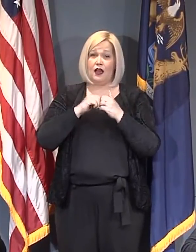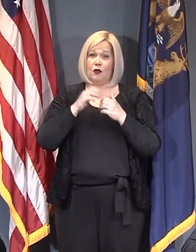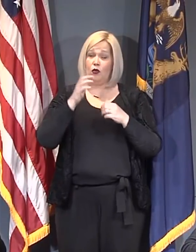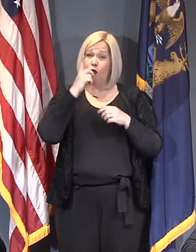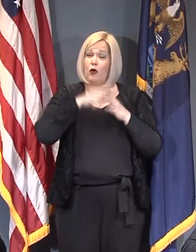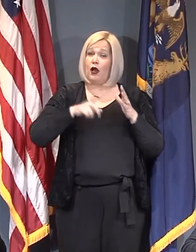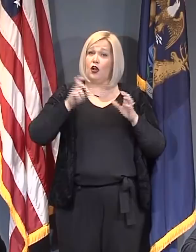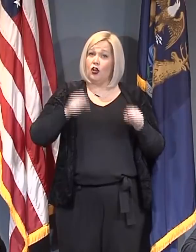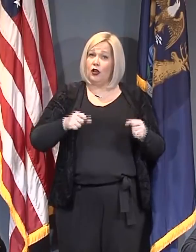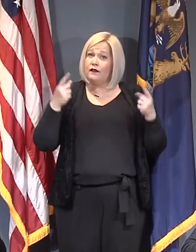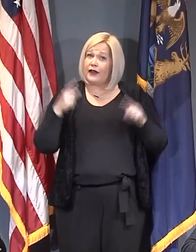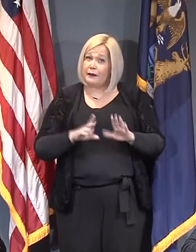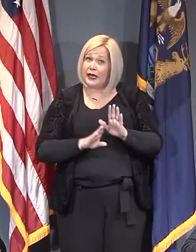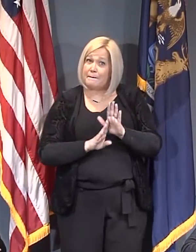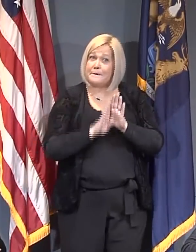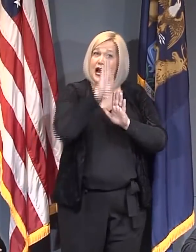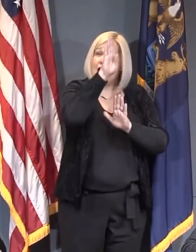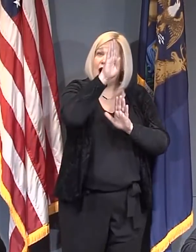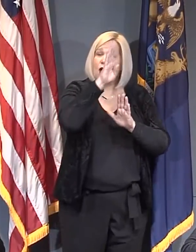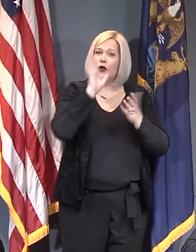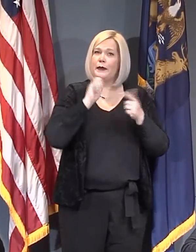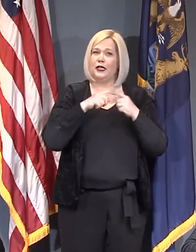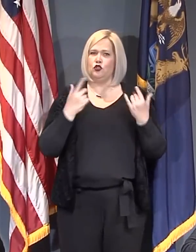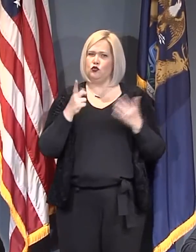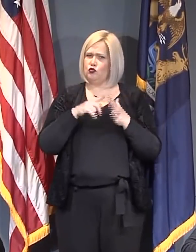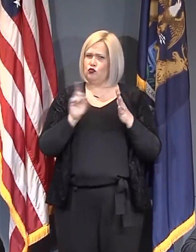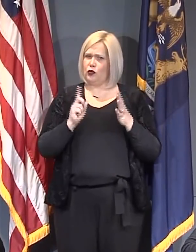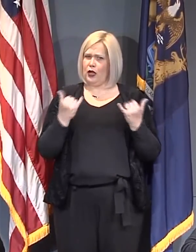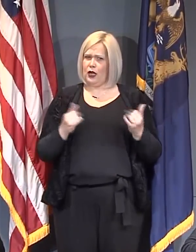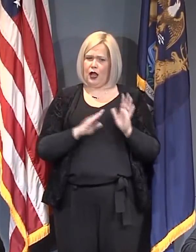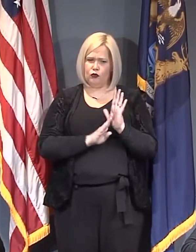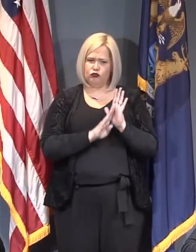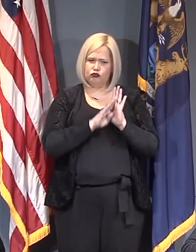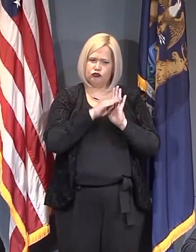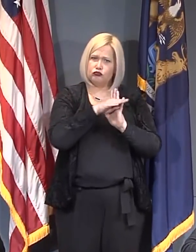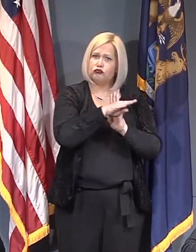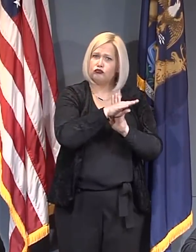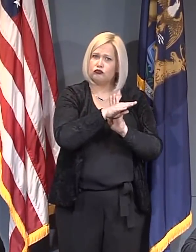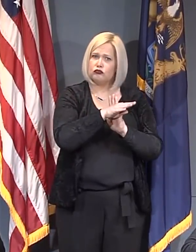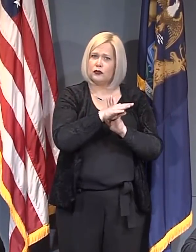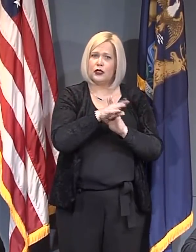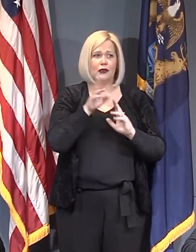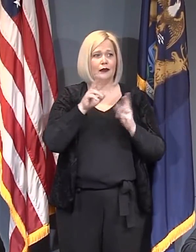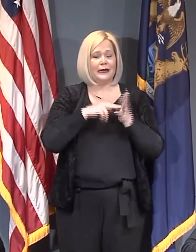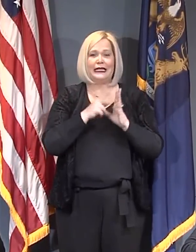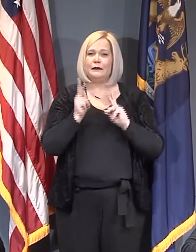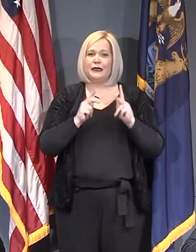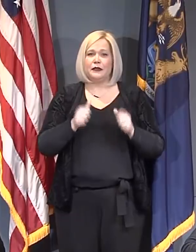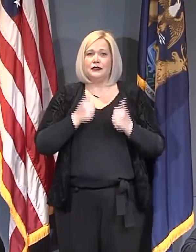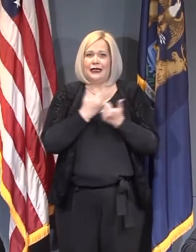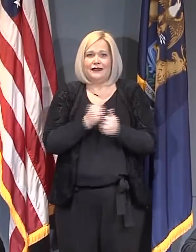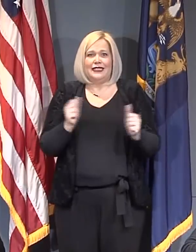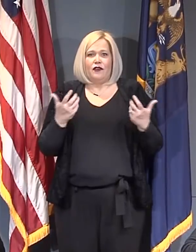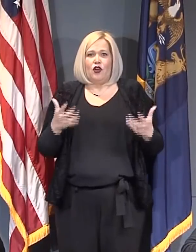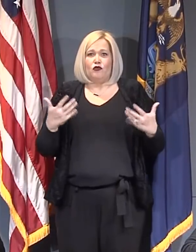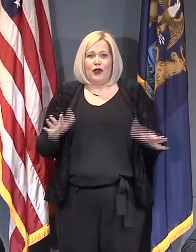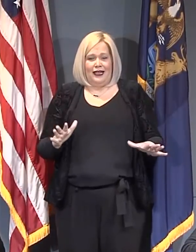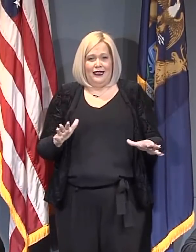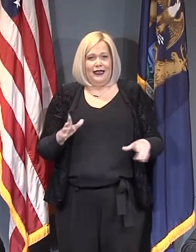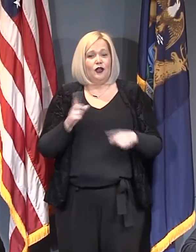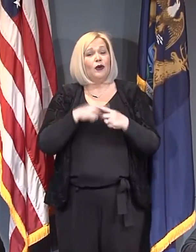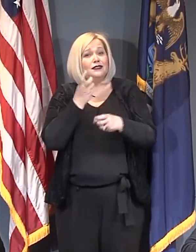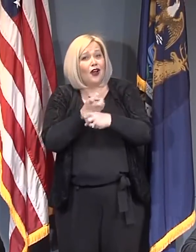the curve. We have already saved lives. And the hard part about public health is when